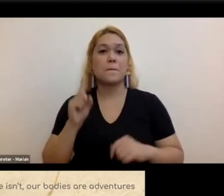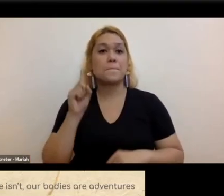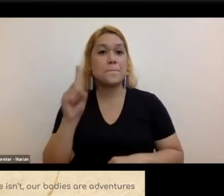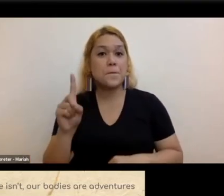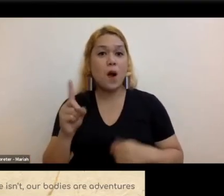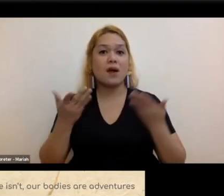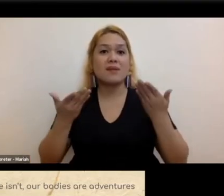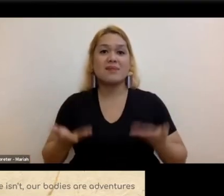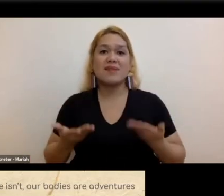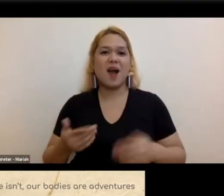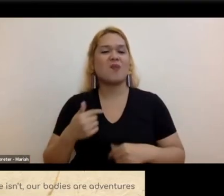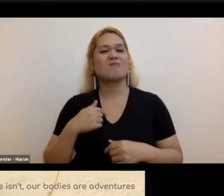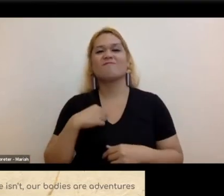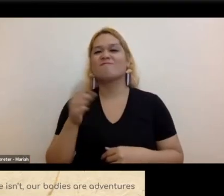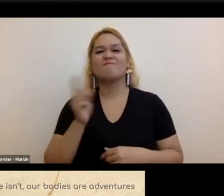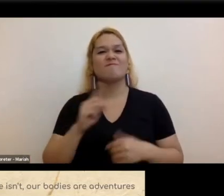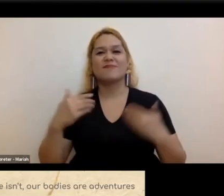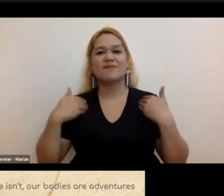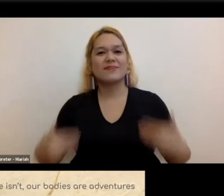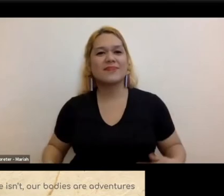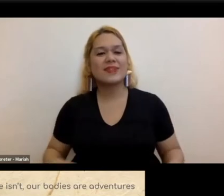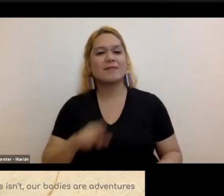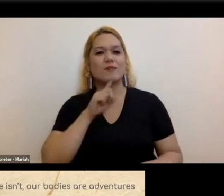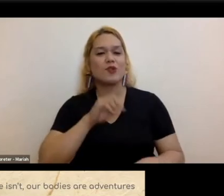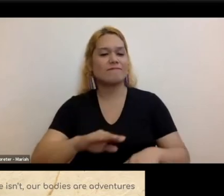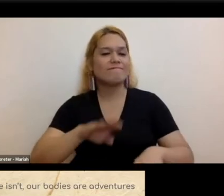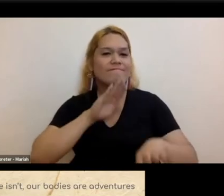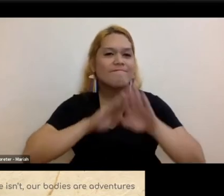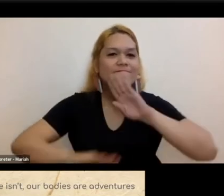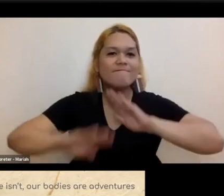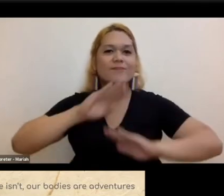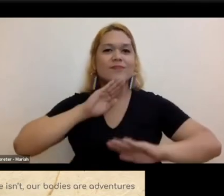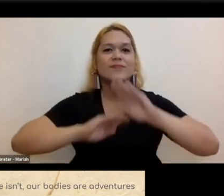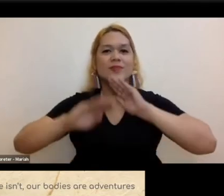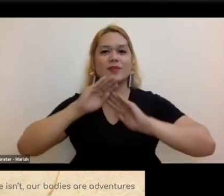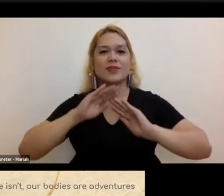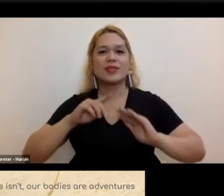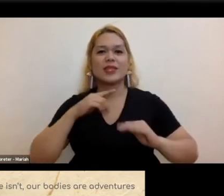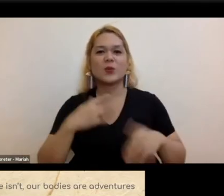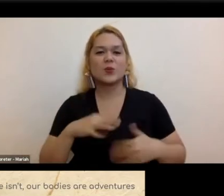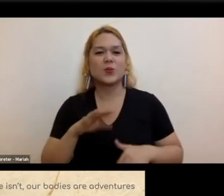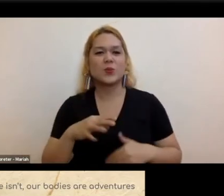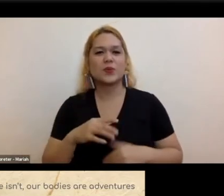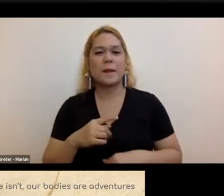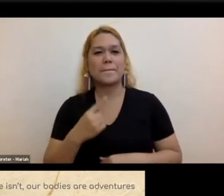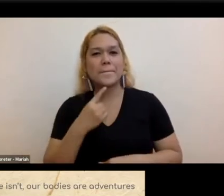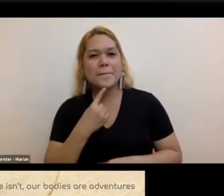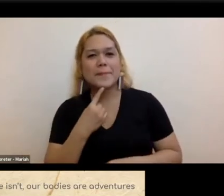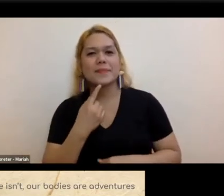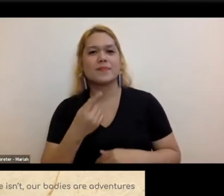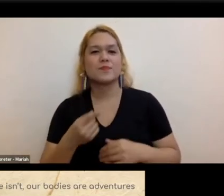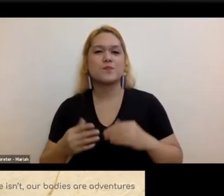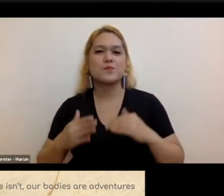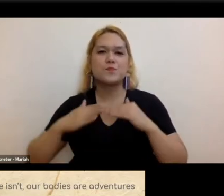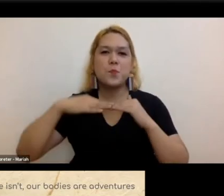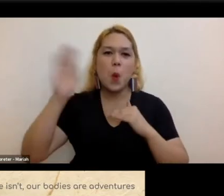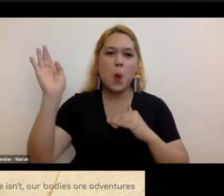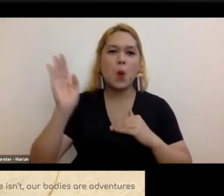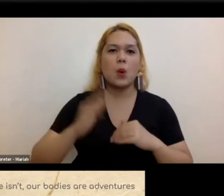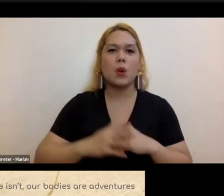resent. We're never hurt, we resent each other better. God never assured us we'd have it